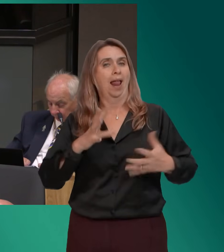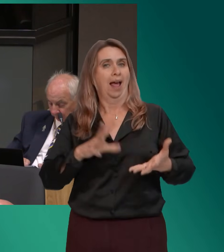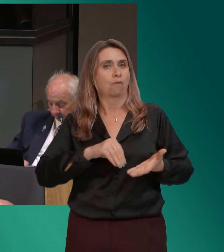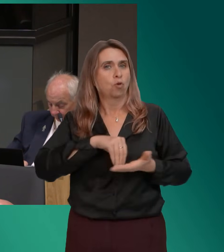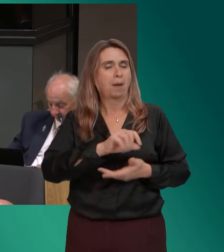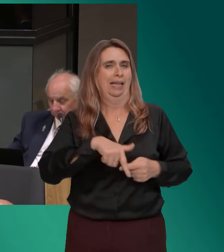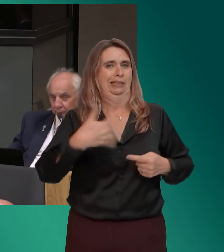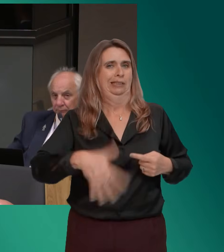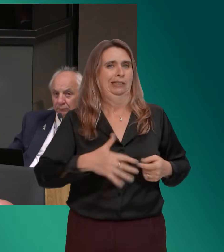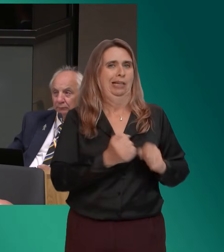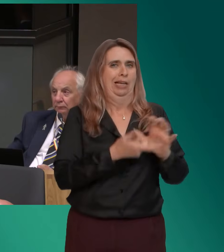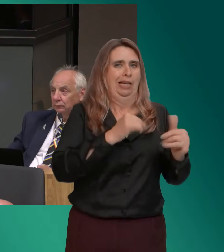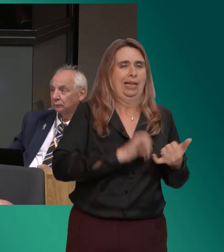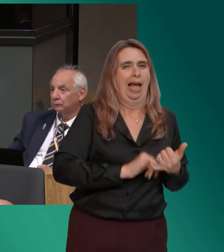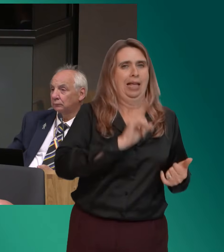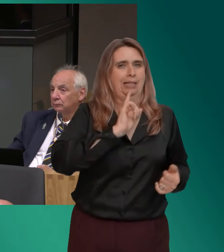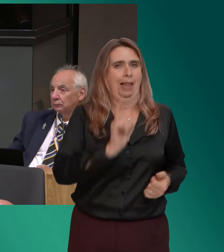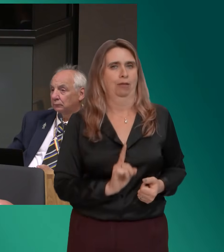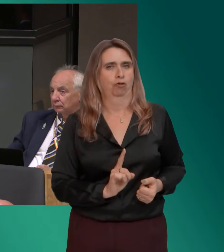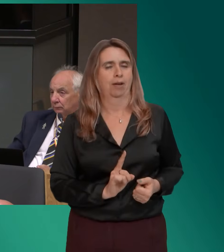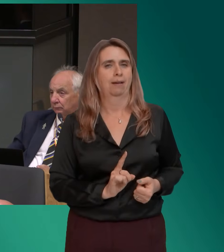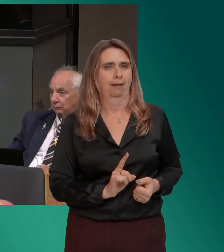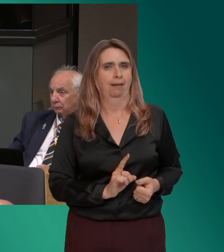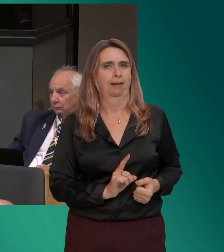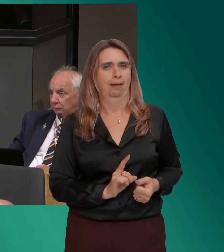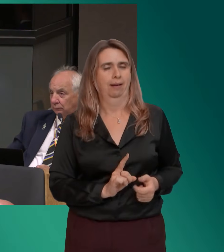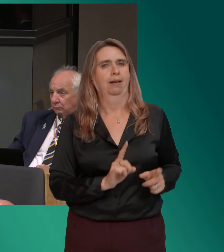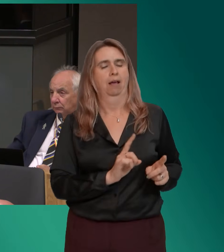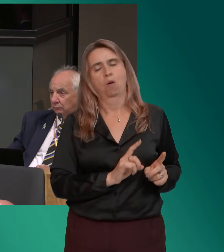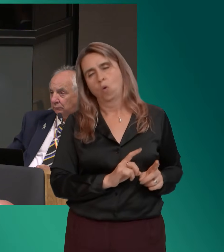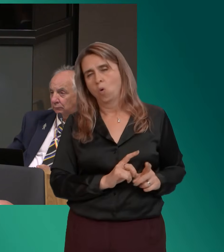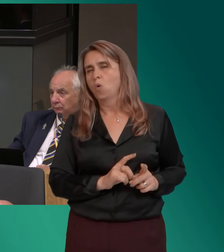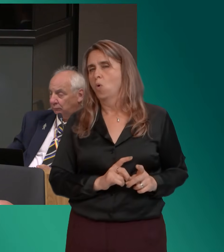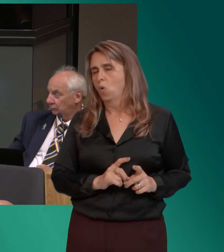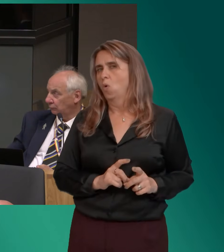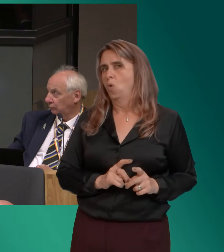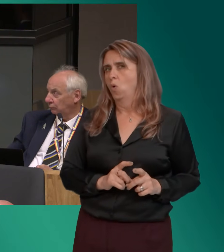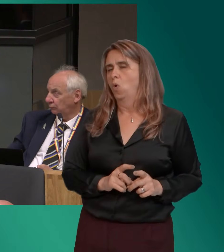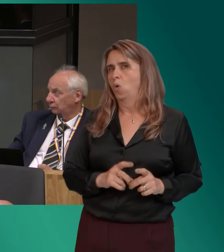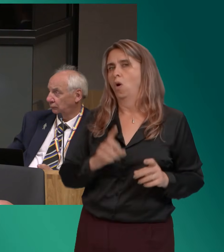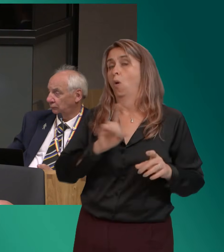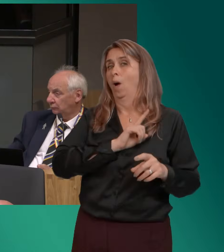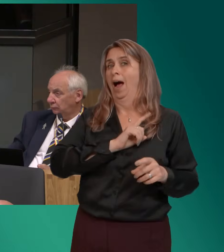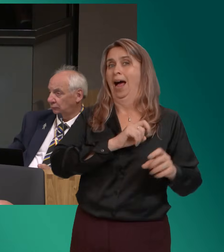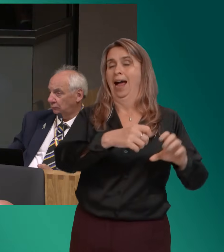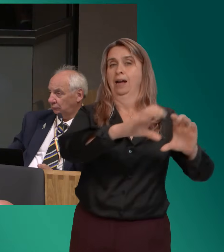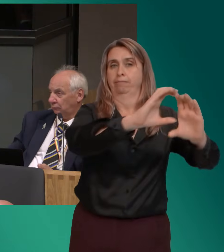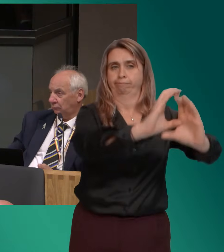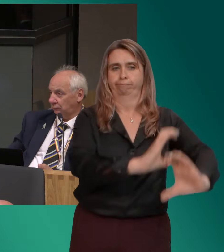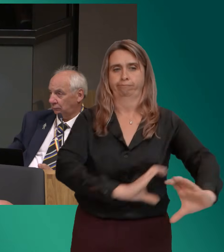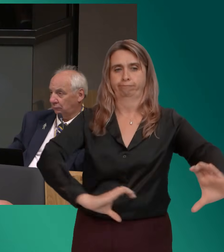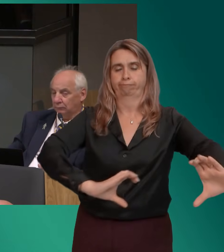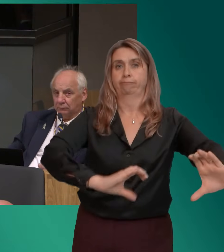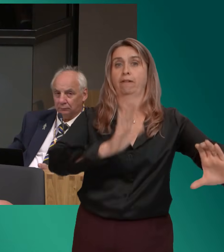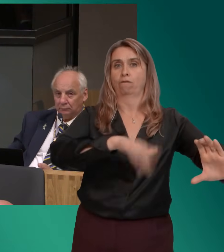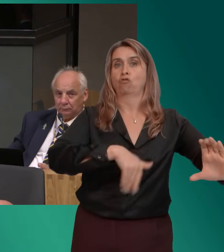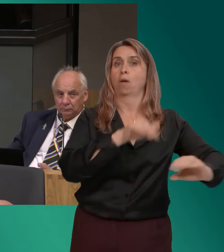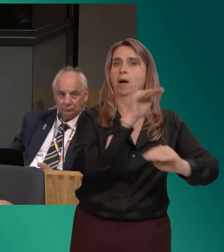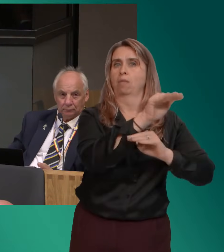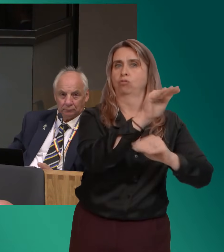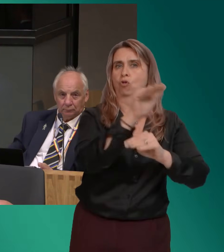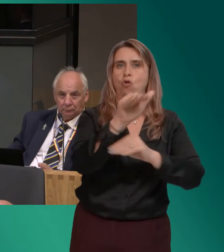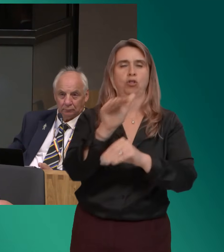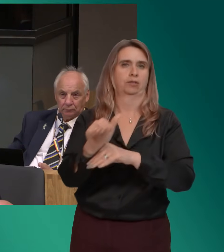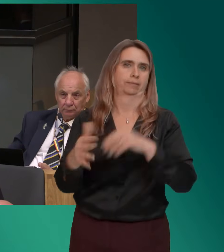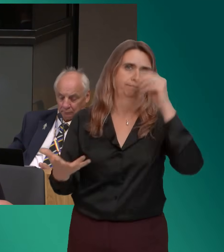on our businesses and of course on our public services. Our dependence on energy from overseas must end, not only